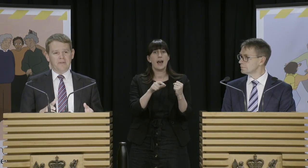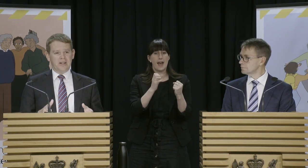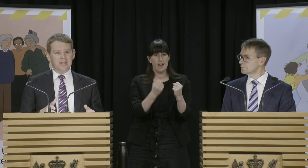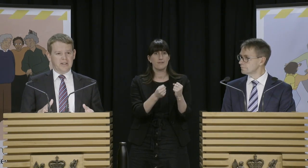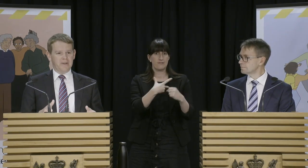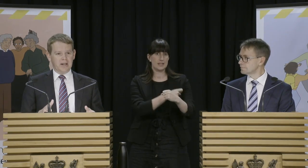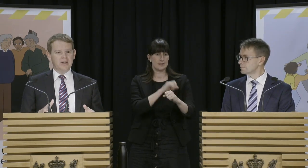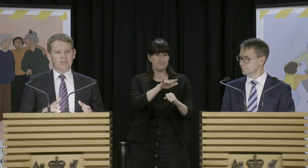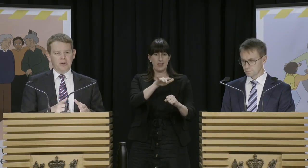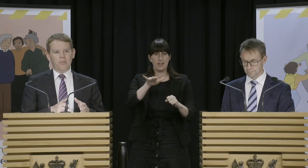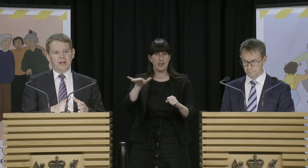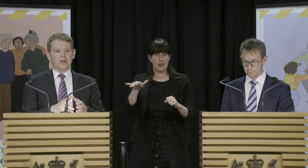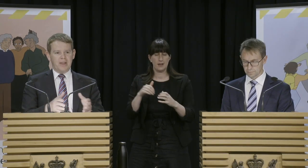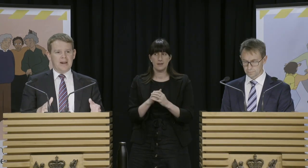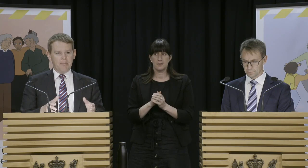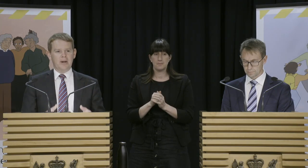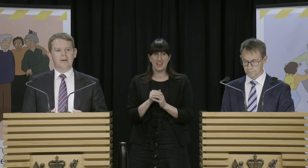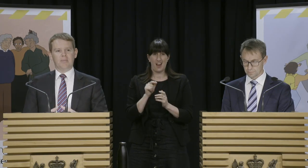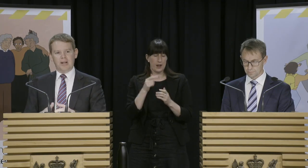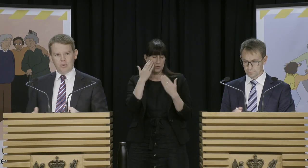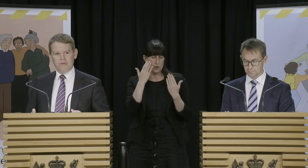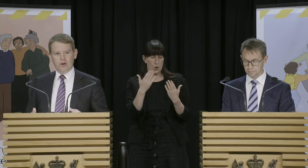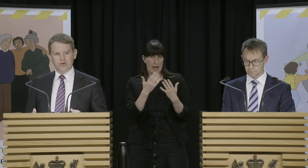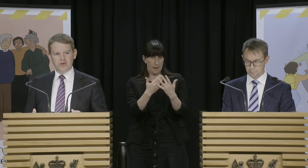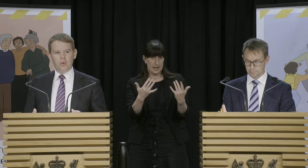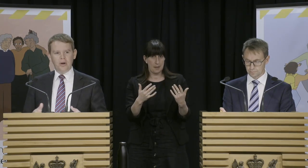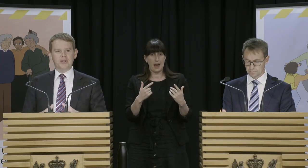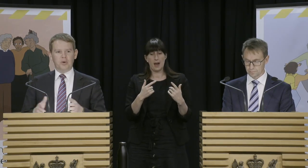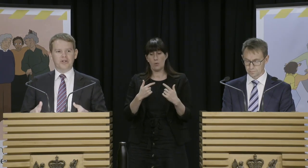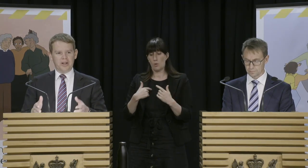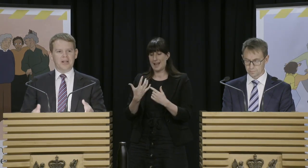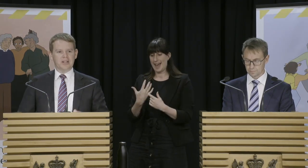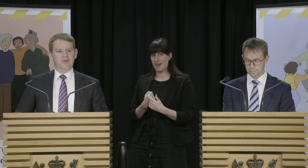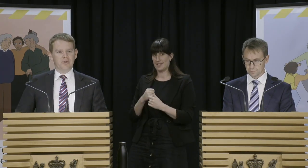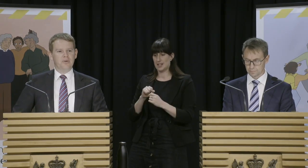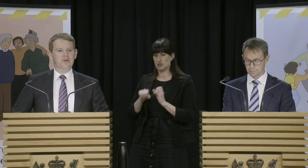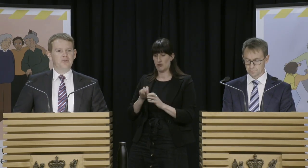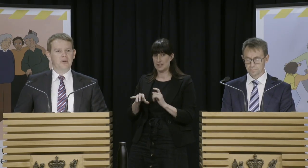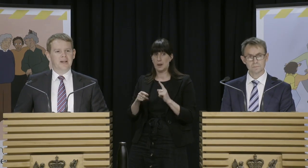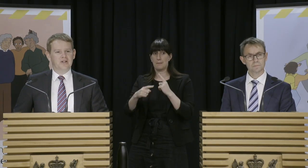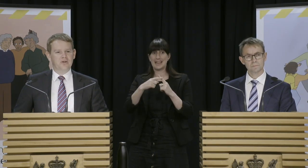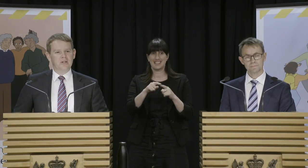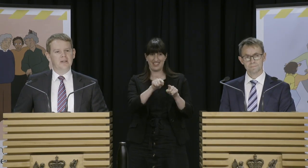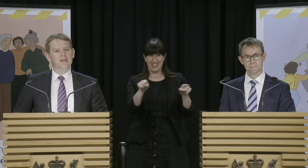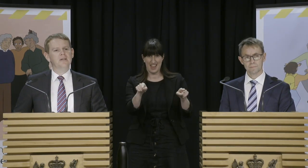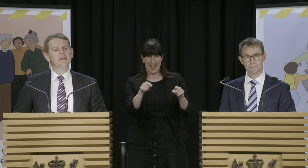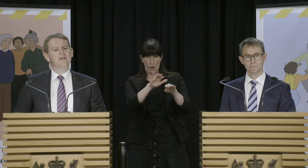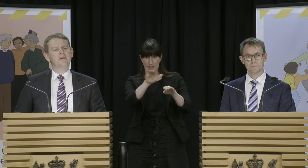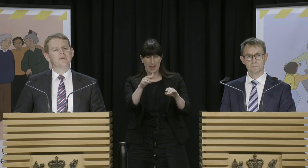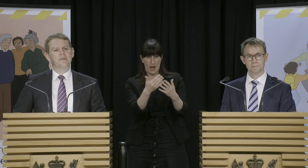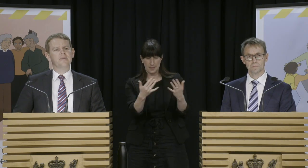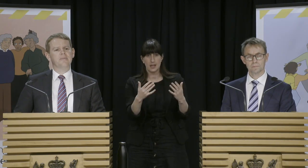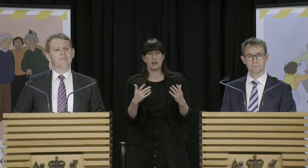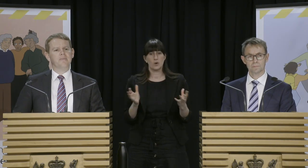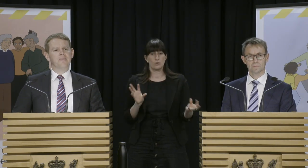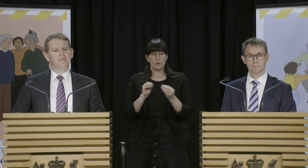that, I don't have that exact figure, but the combination of that number plus what we've got in store is what's going to get us through to next Tuesday. Do you